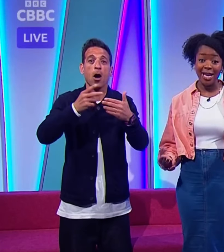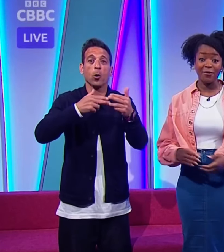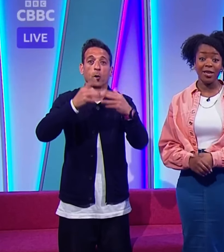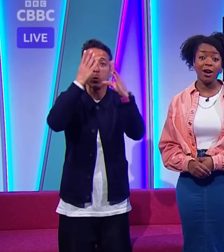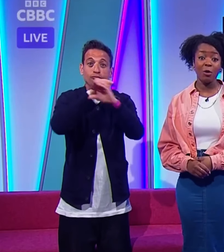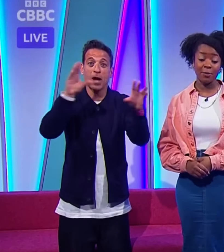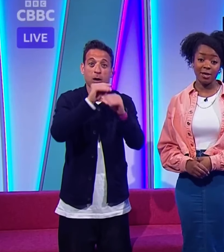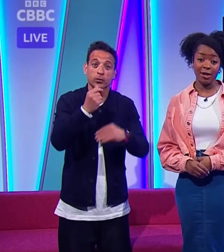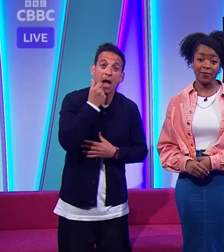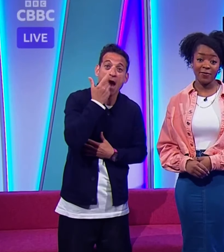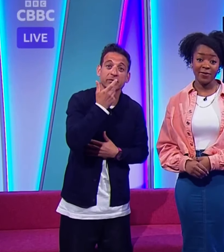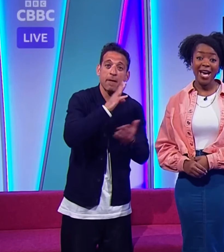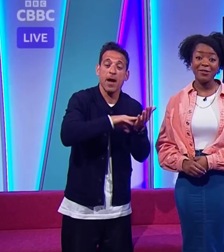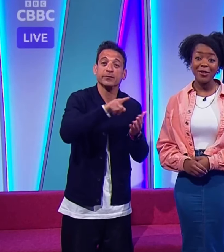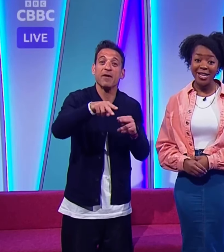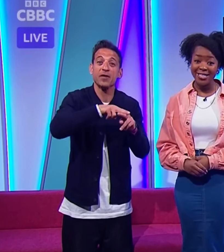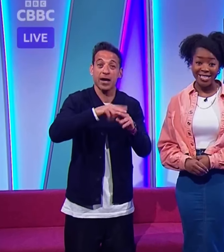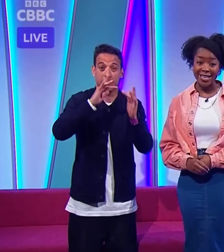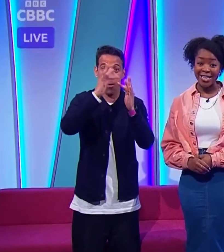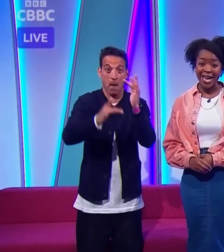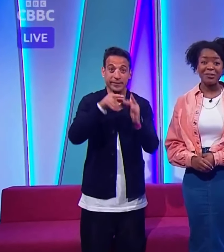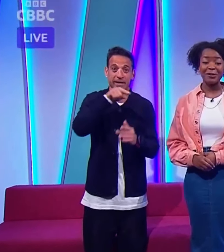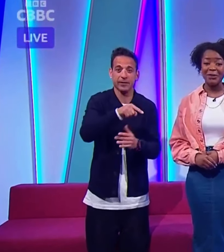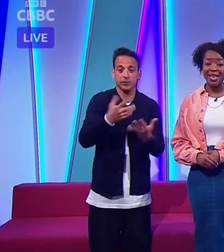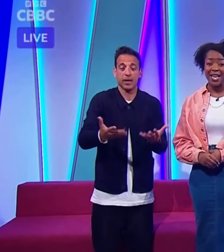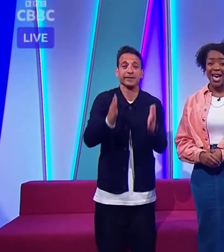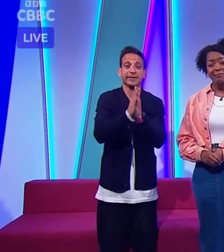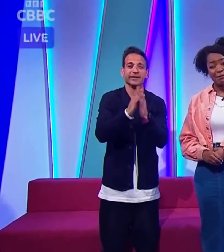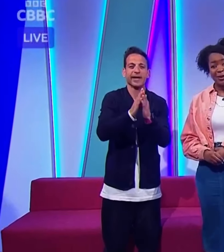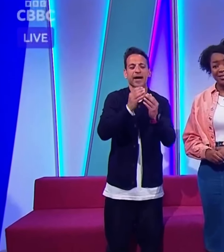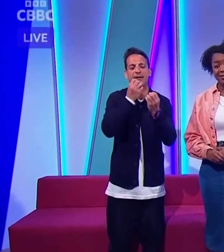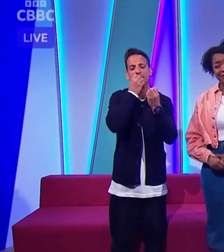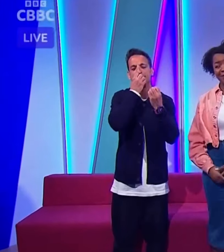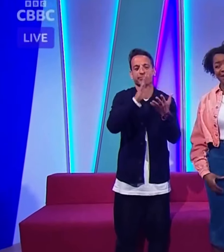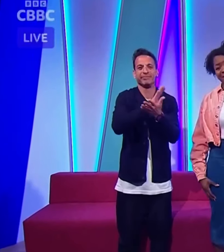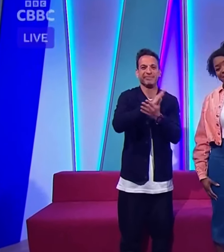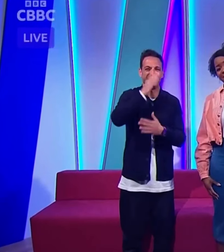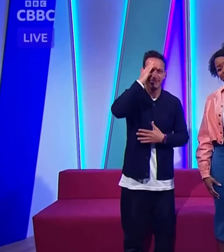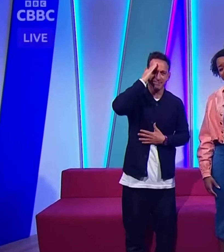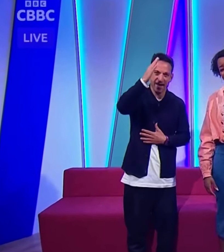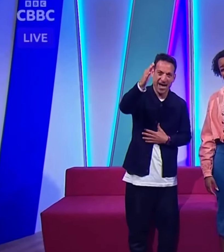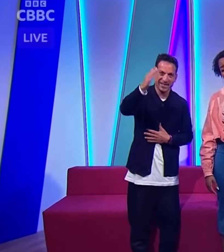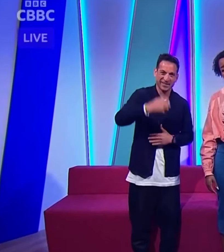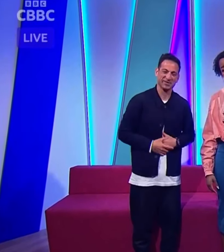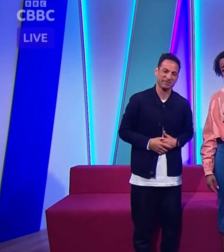weekday via our website. Have a great Sunday, and from me and Memnos, goodbye.